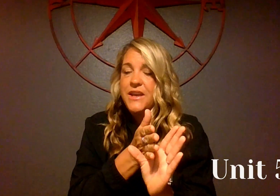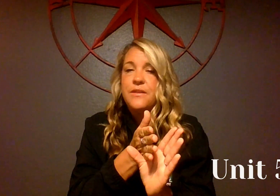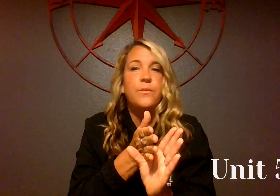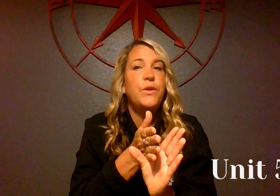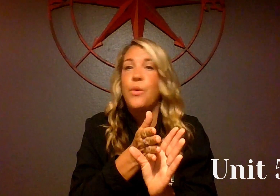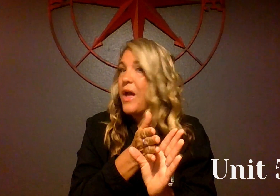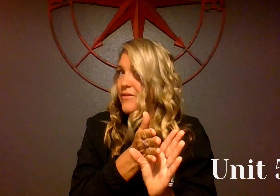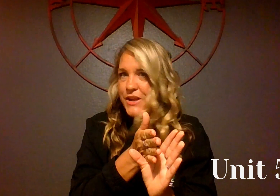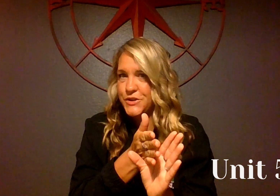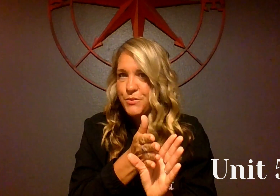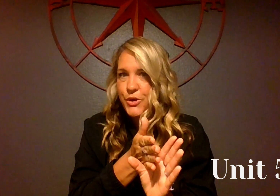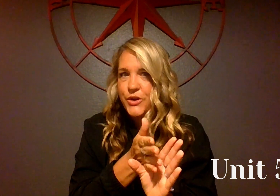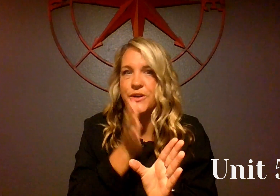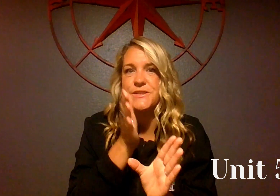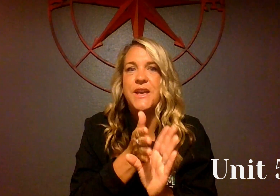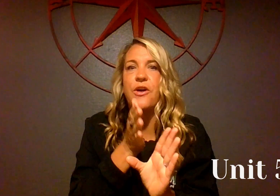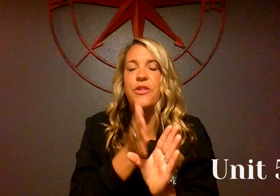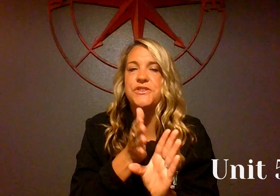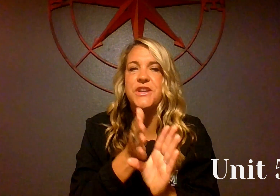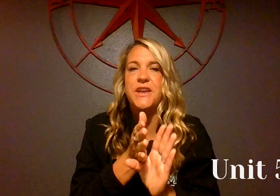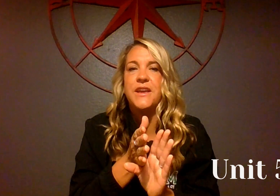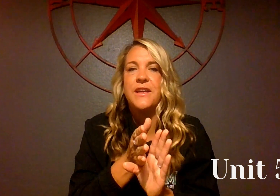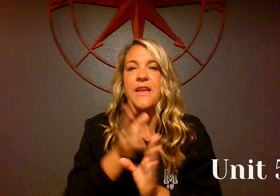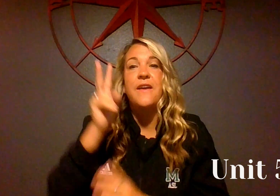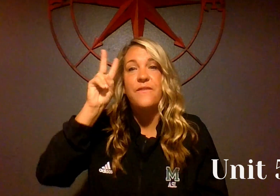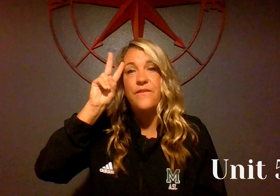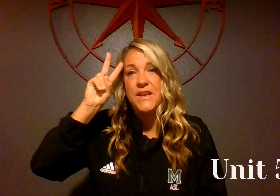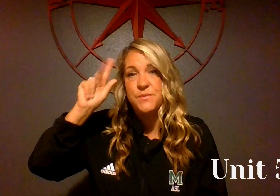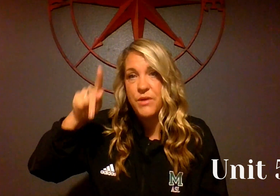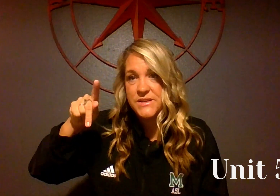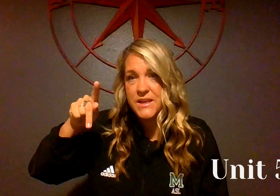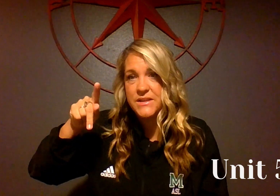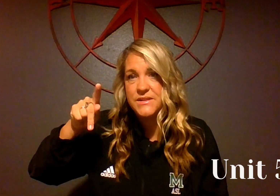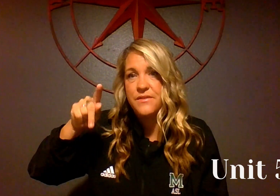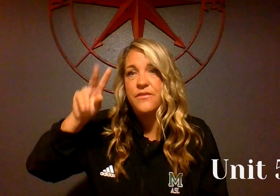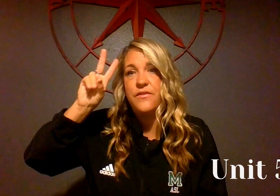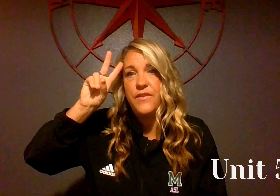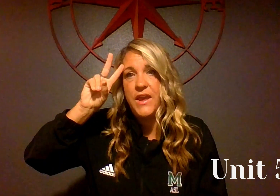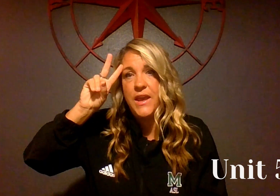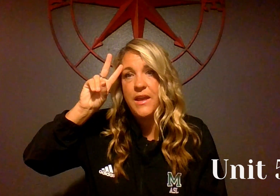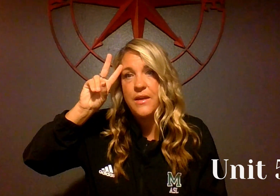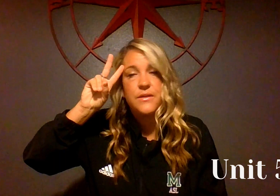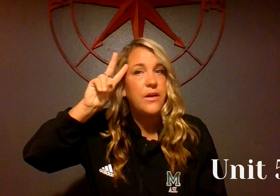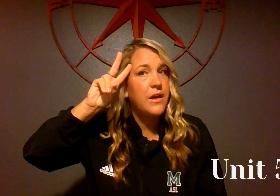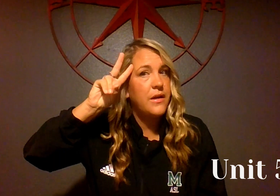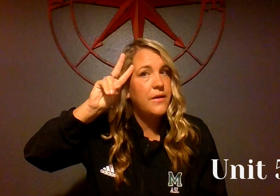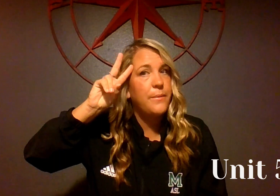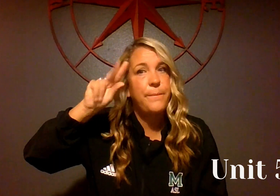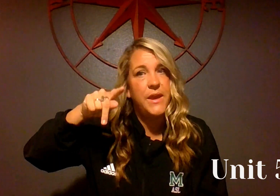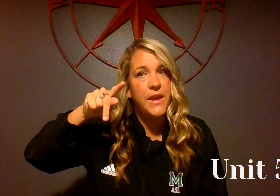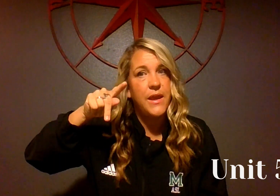Psychology, we don't have an agent marker. Psychology. Vice president, V, P.